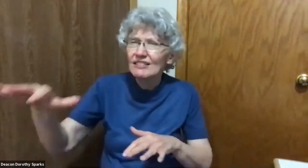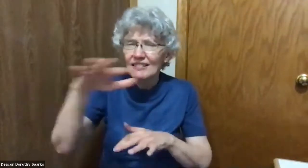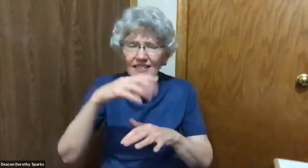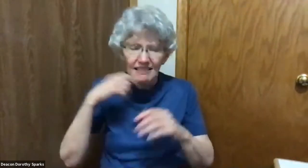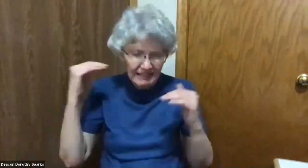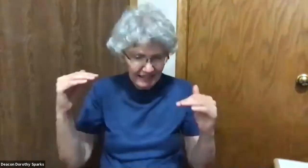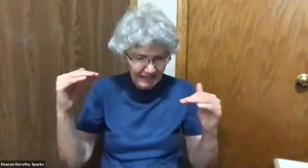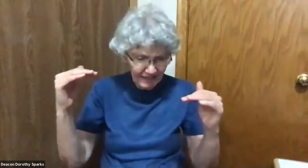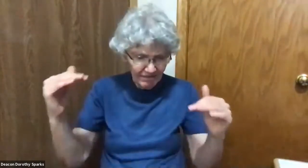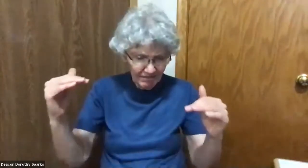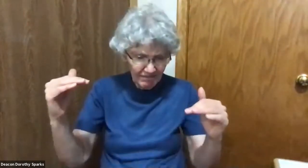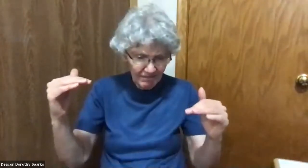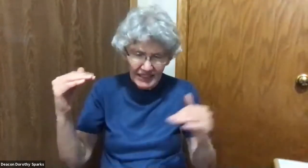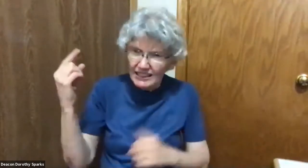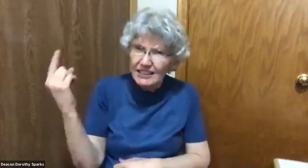"In the desert,